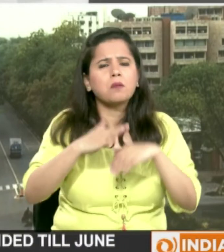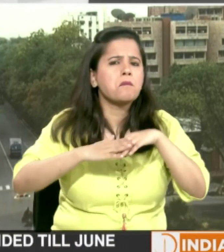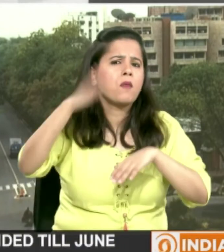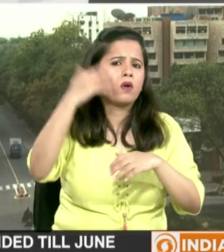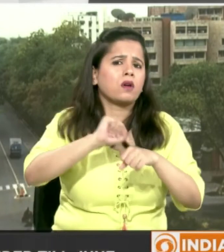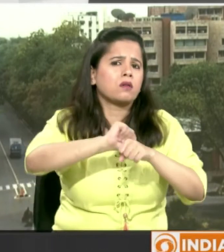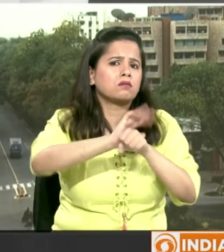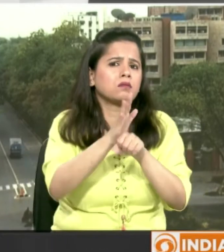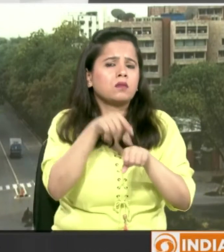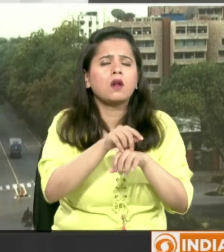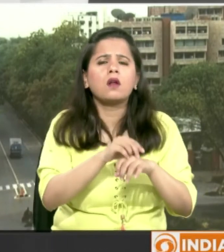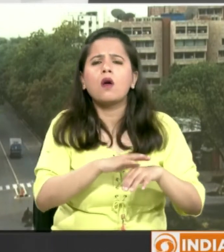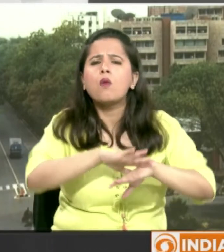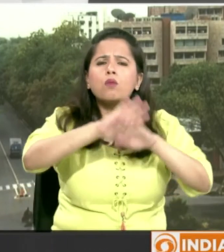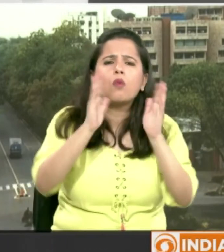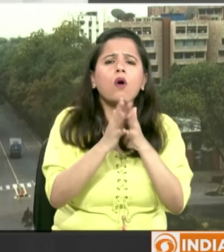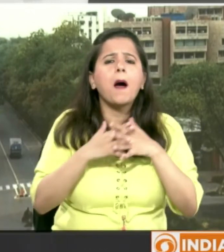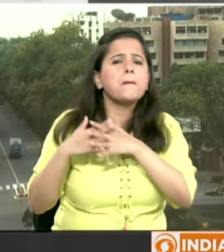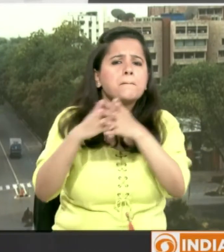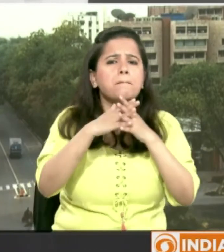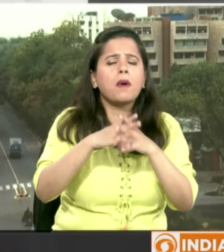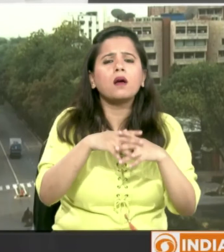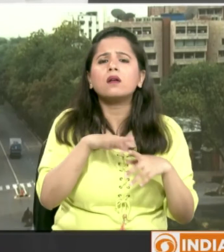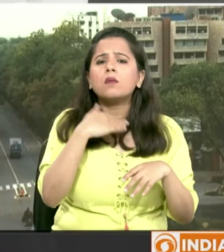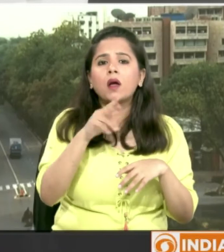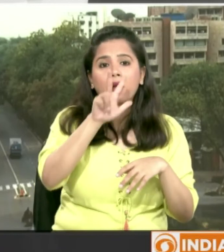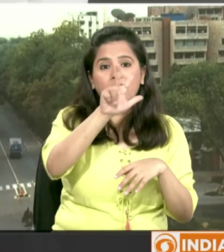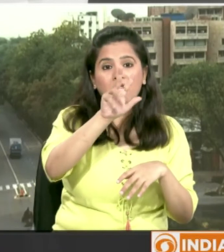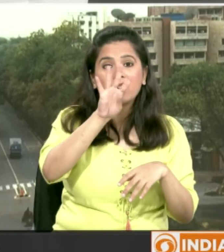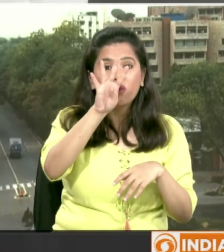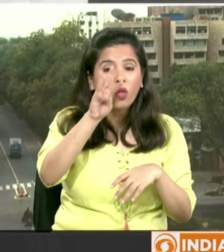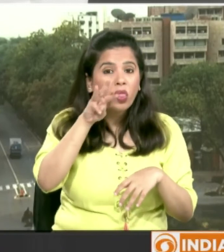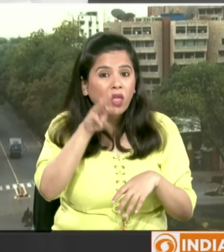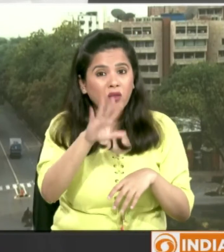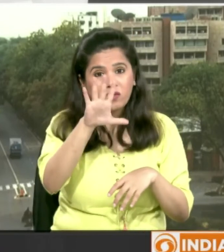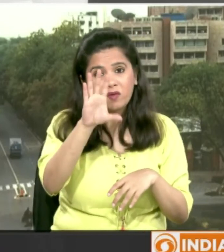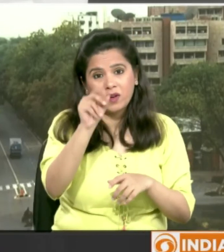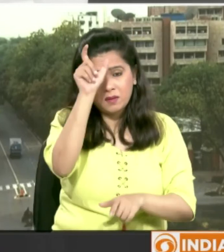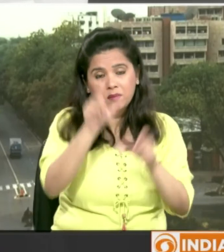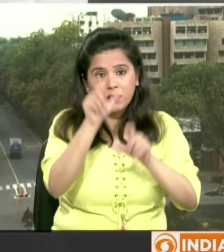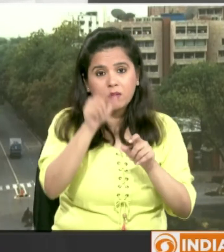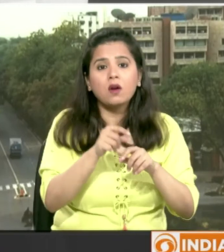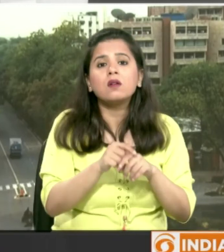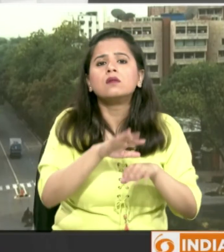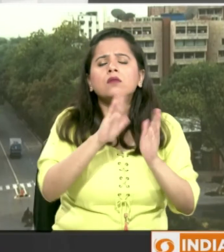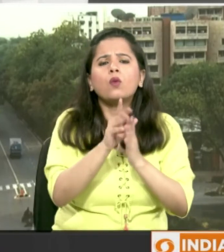the total death toll of the U.S. has surpassed 84,050 with